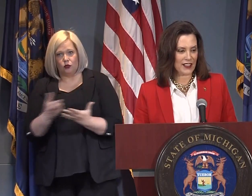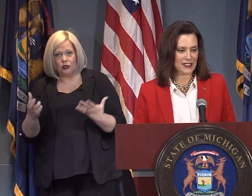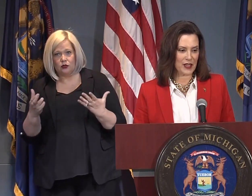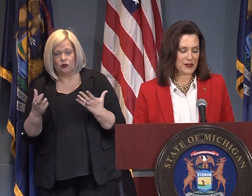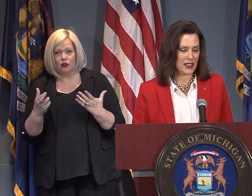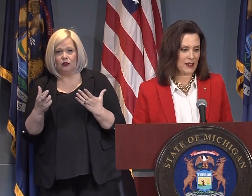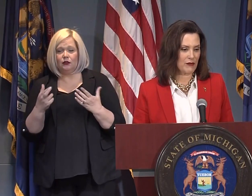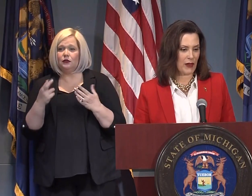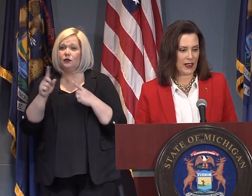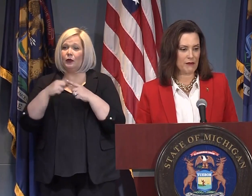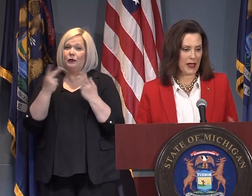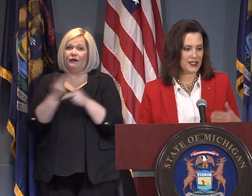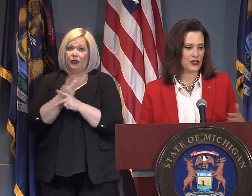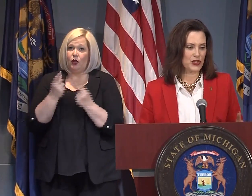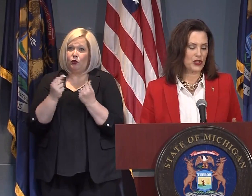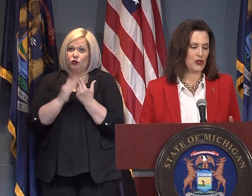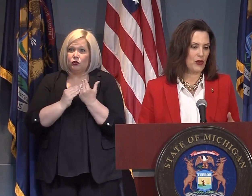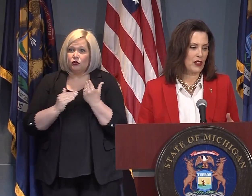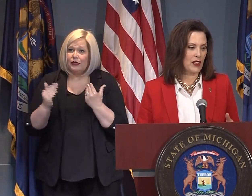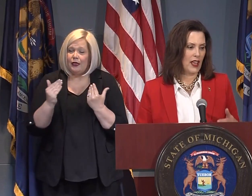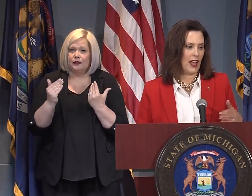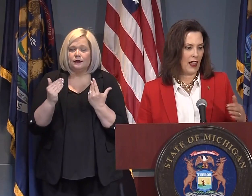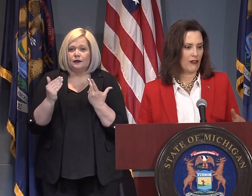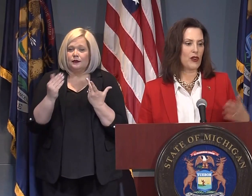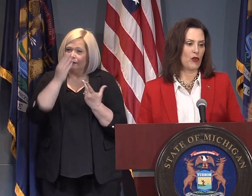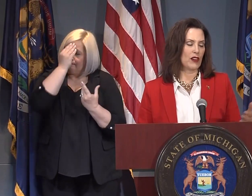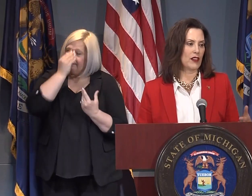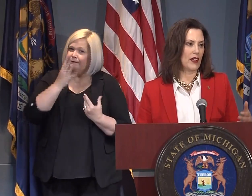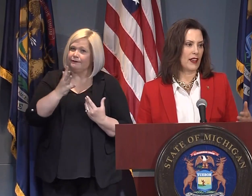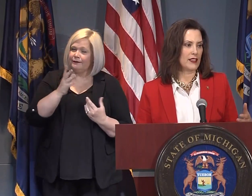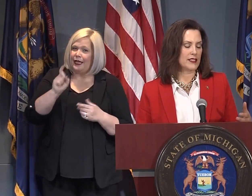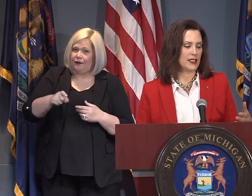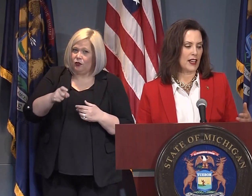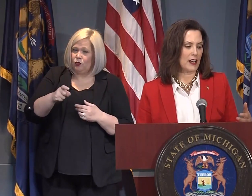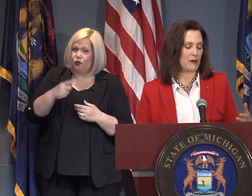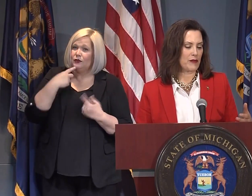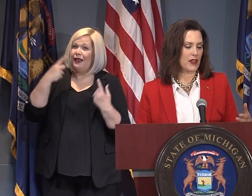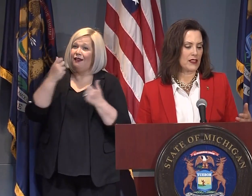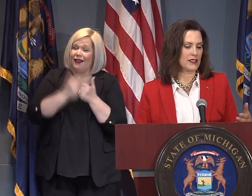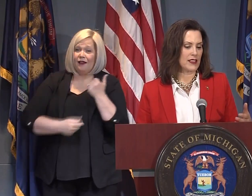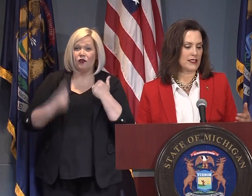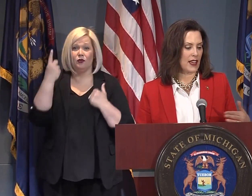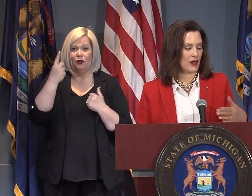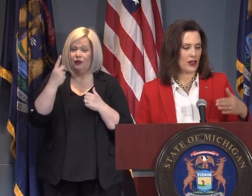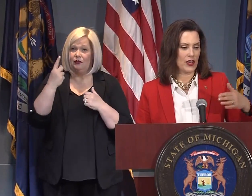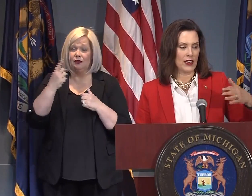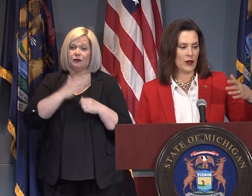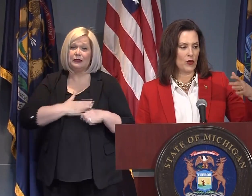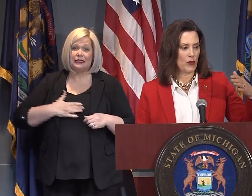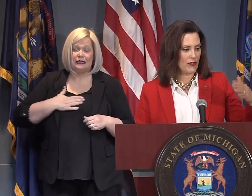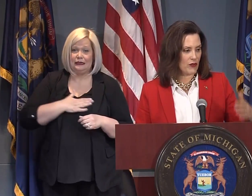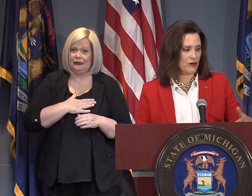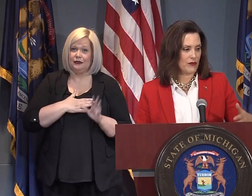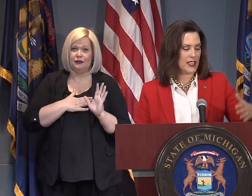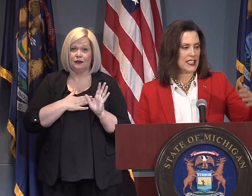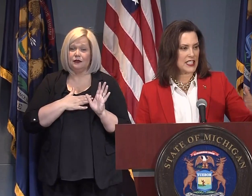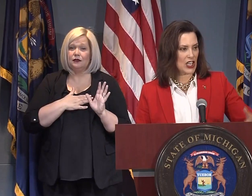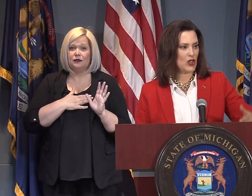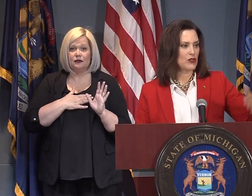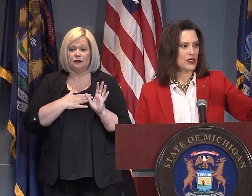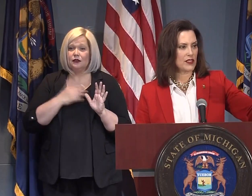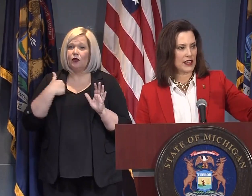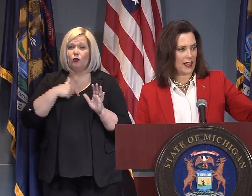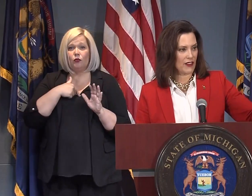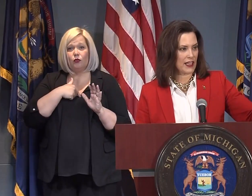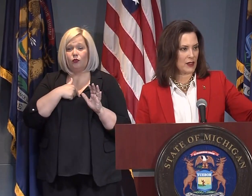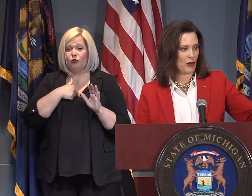navigate our next steps, my message to everyone is that we